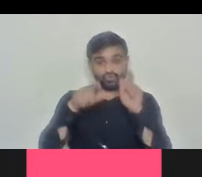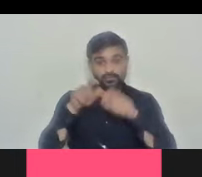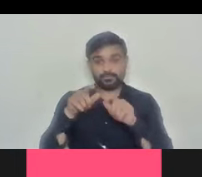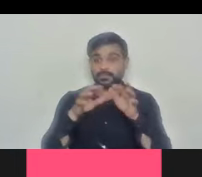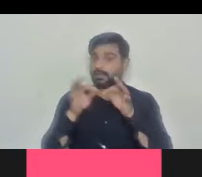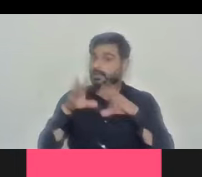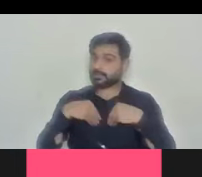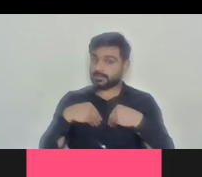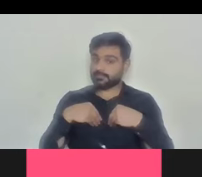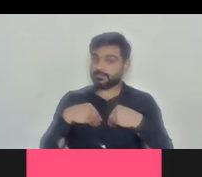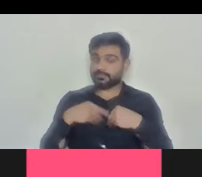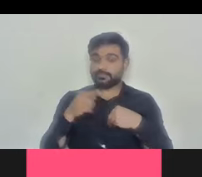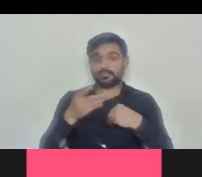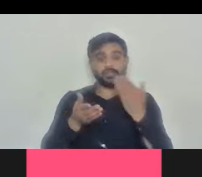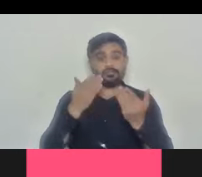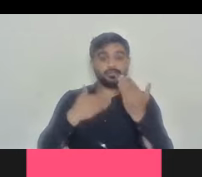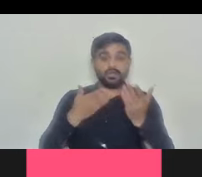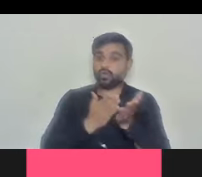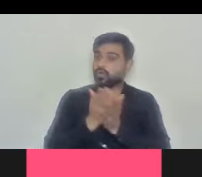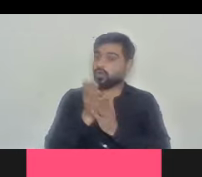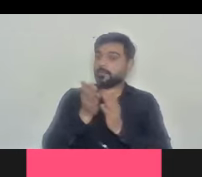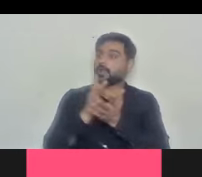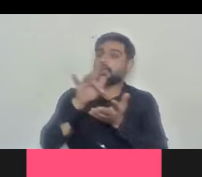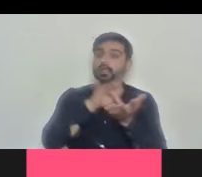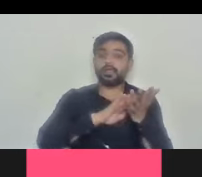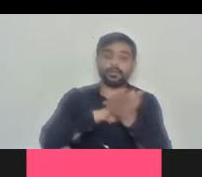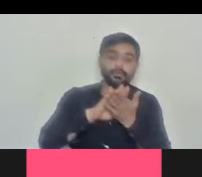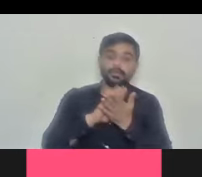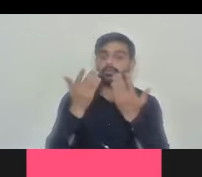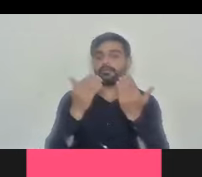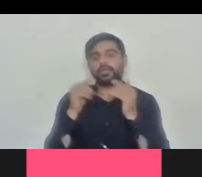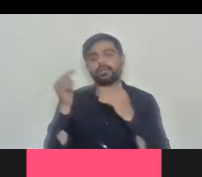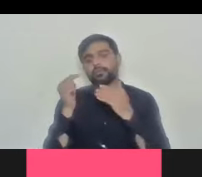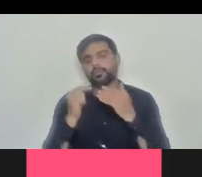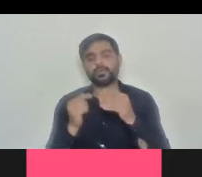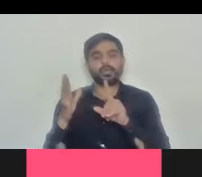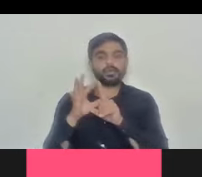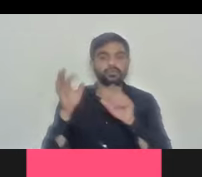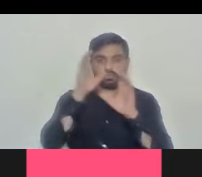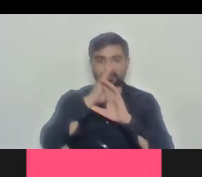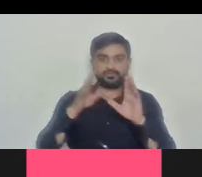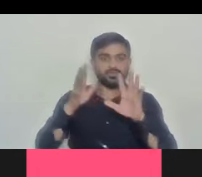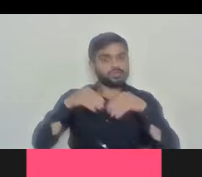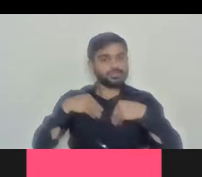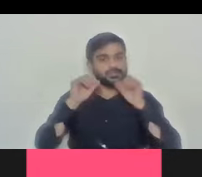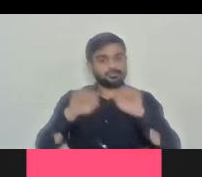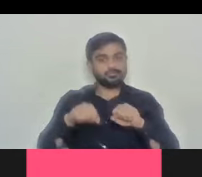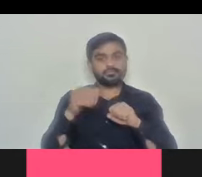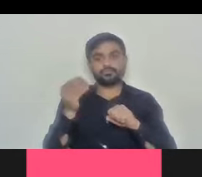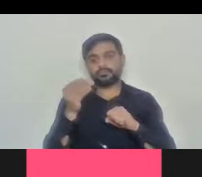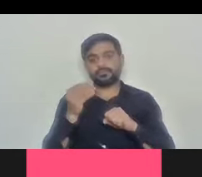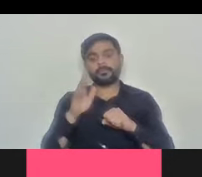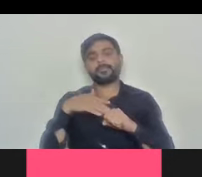accept that you might not always know everything. There will be points where you will be confused. You have to be accepting to,